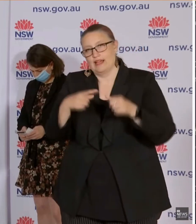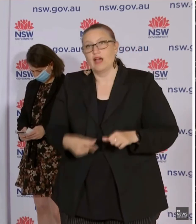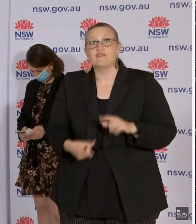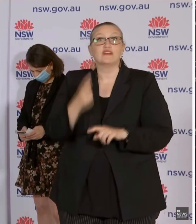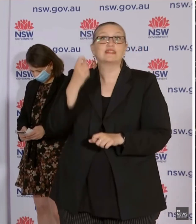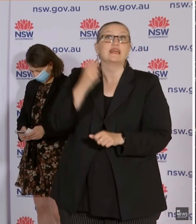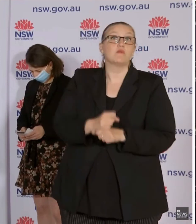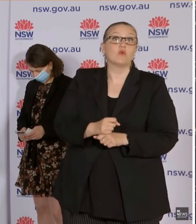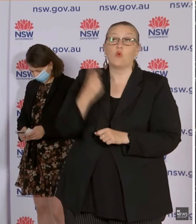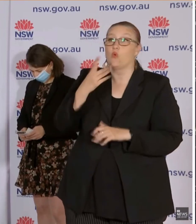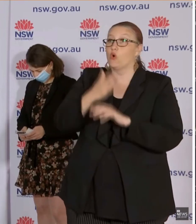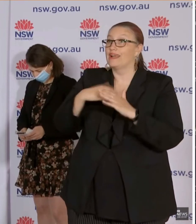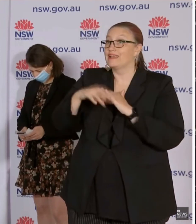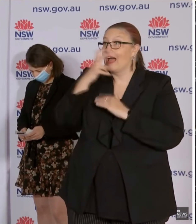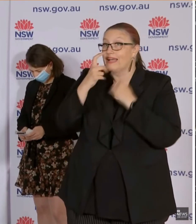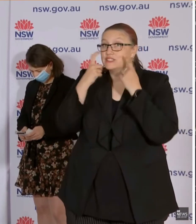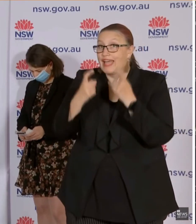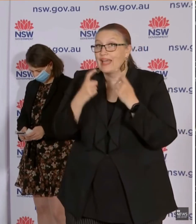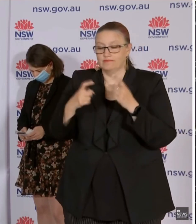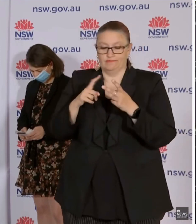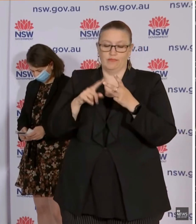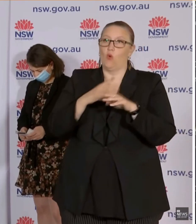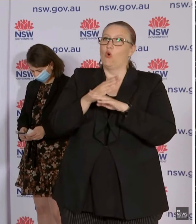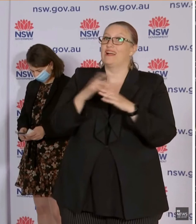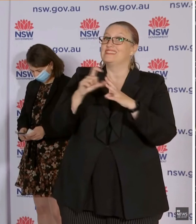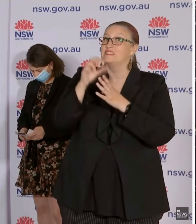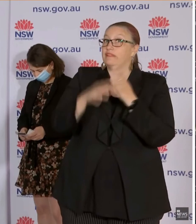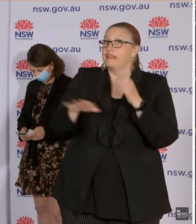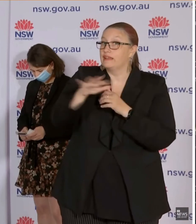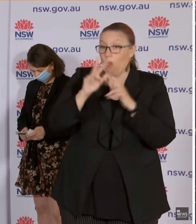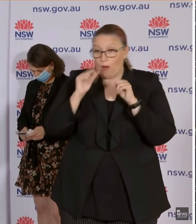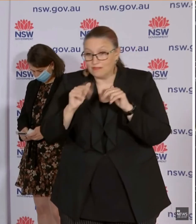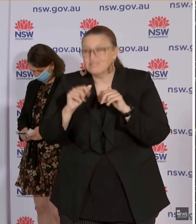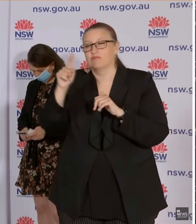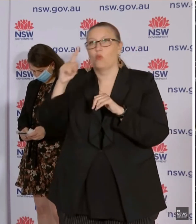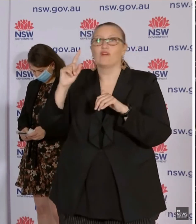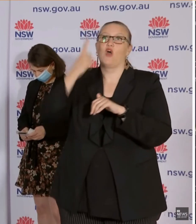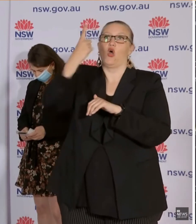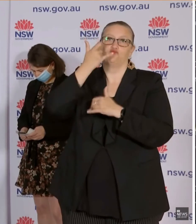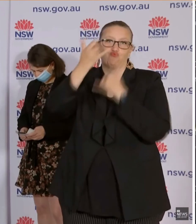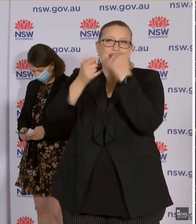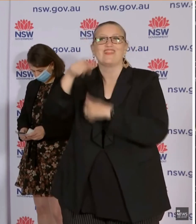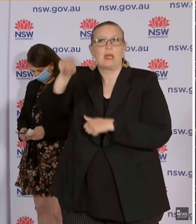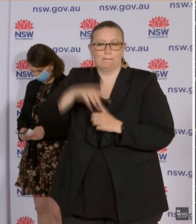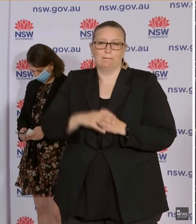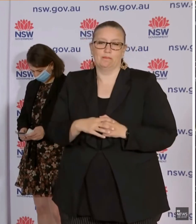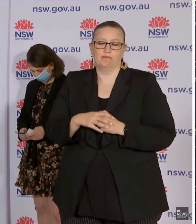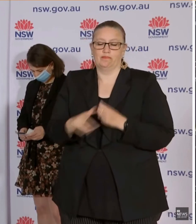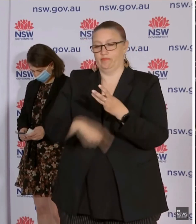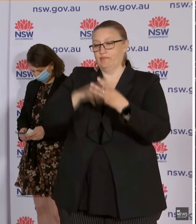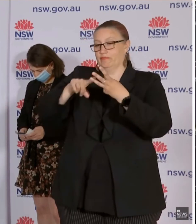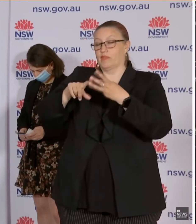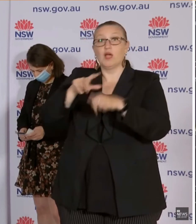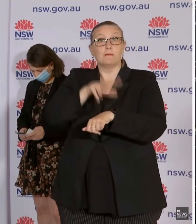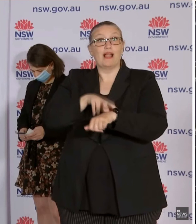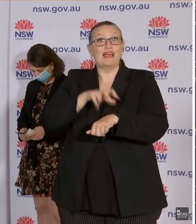workers, disability workers, and I appreciate the community responding. We're also then having police who